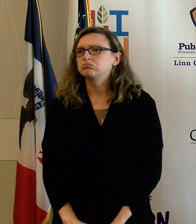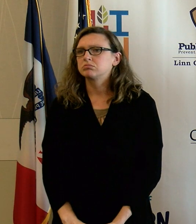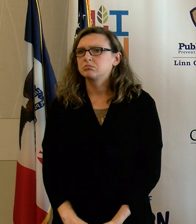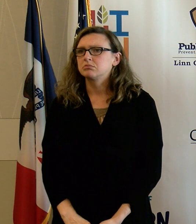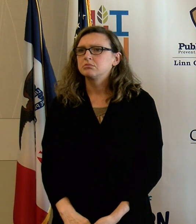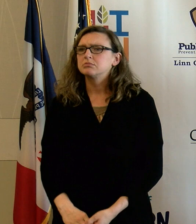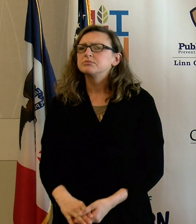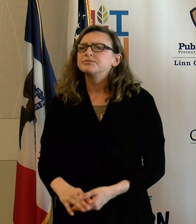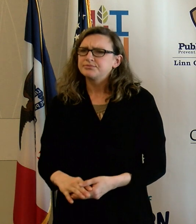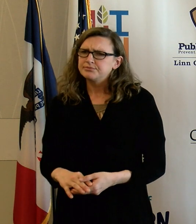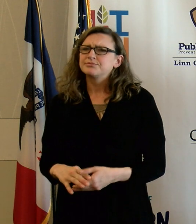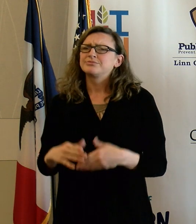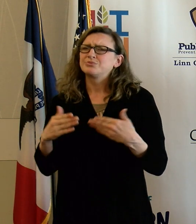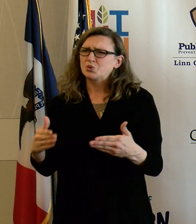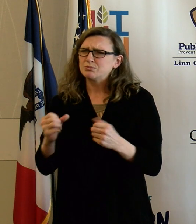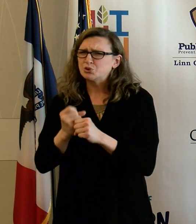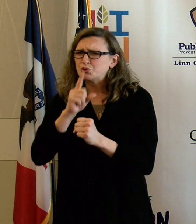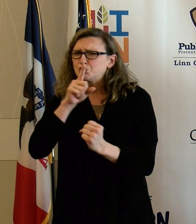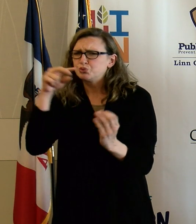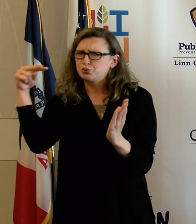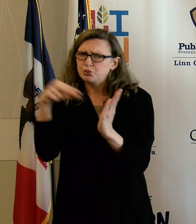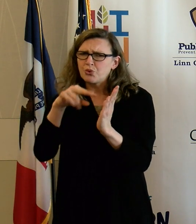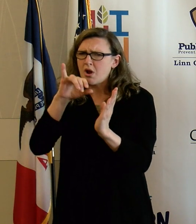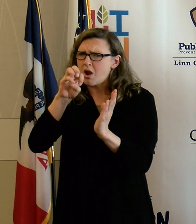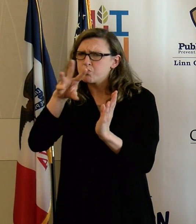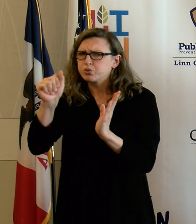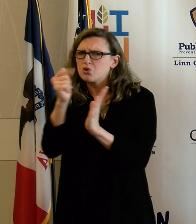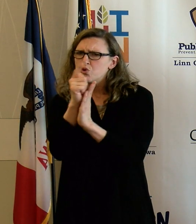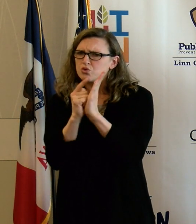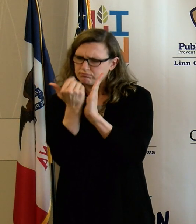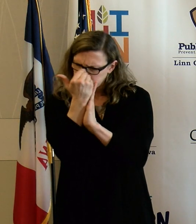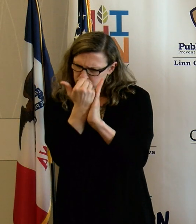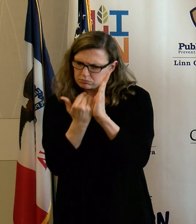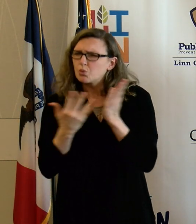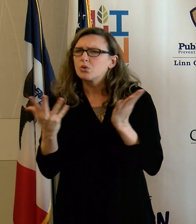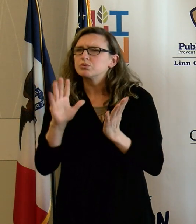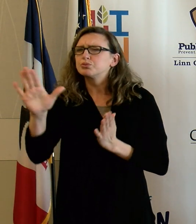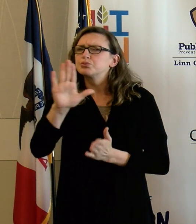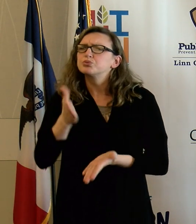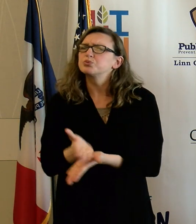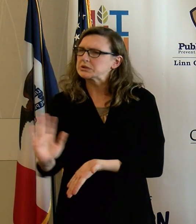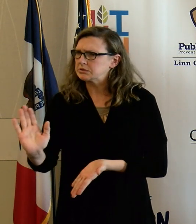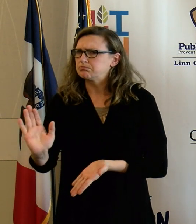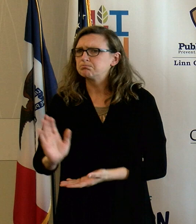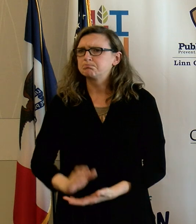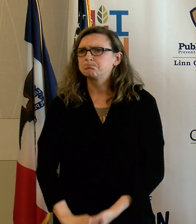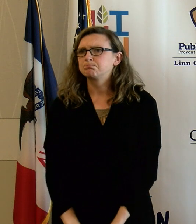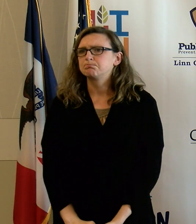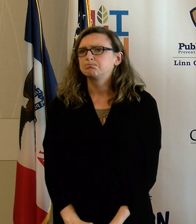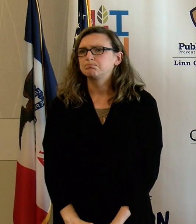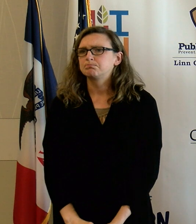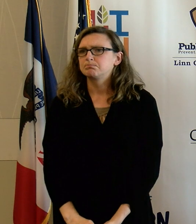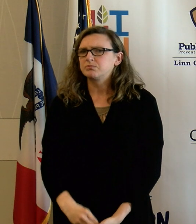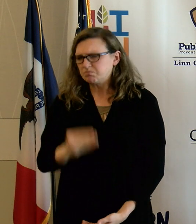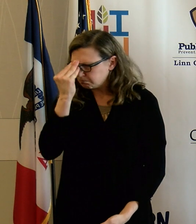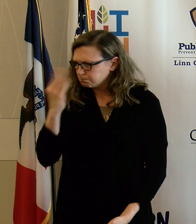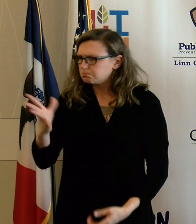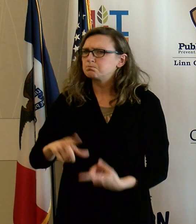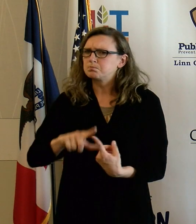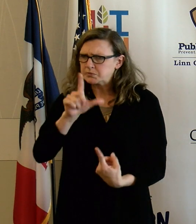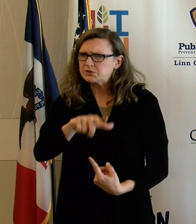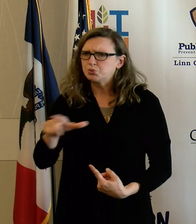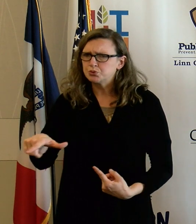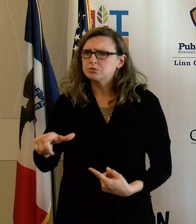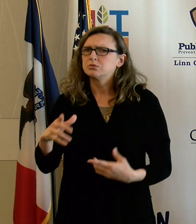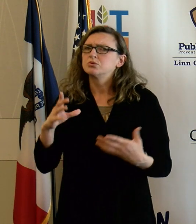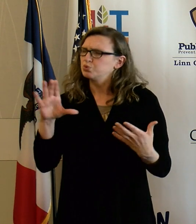Aid can be of assistance to you. And my message to landlords: do the right thing. This is